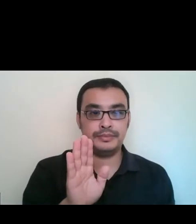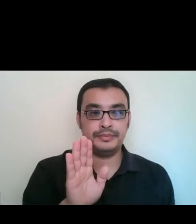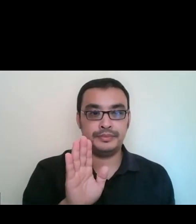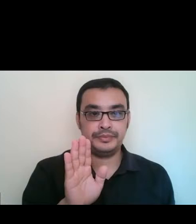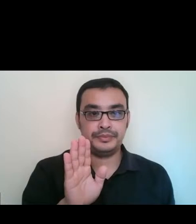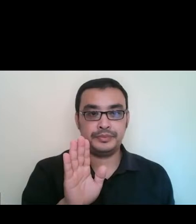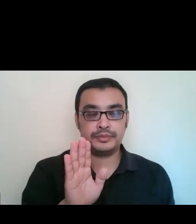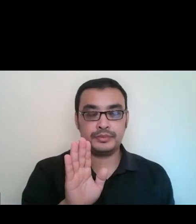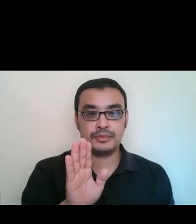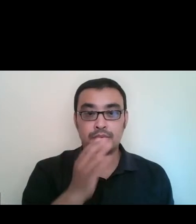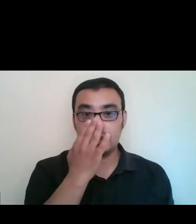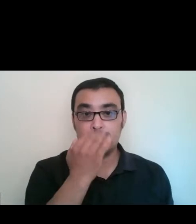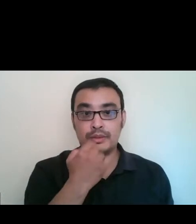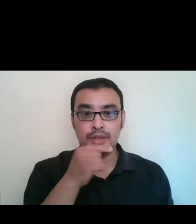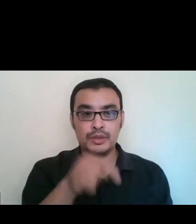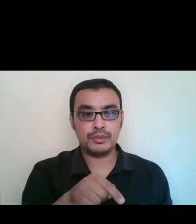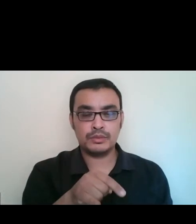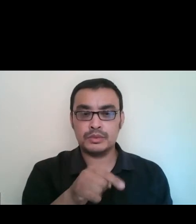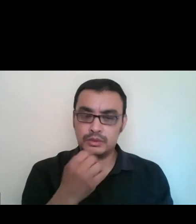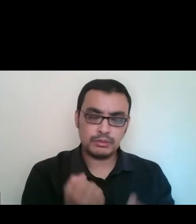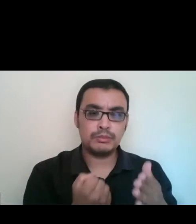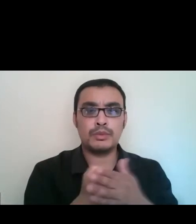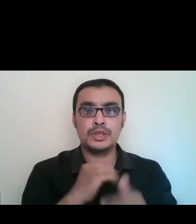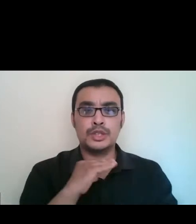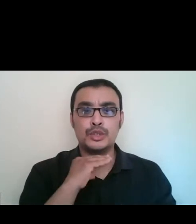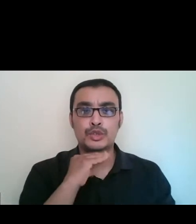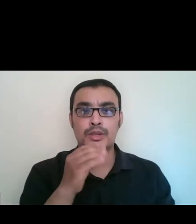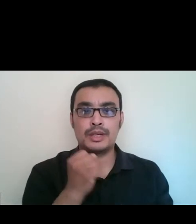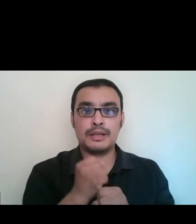this focus on the role of young people.